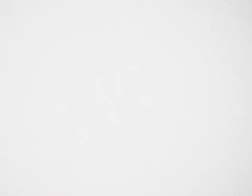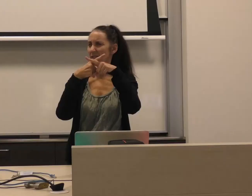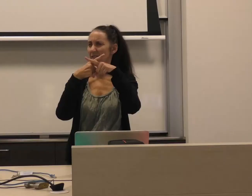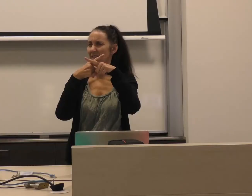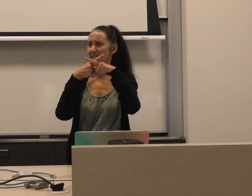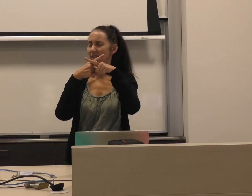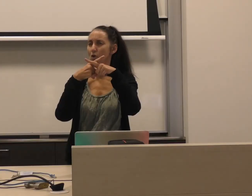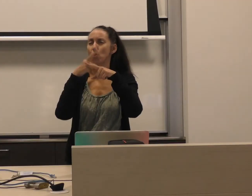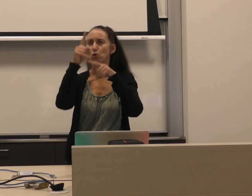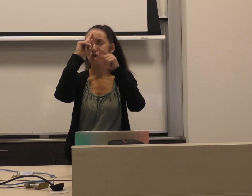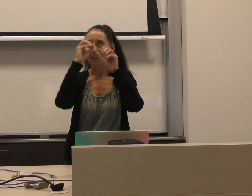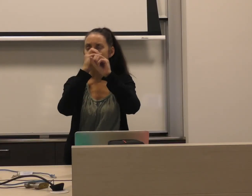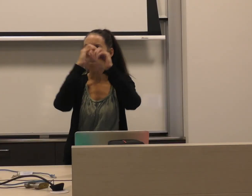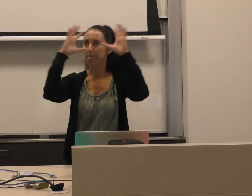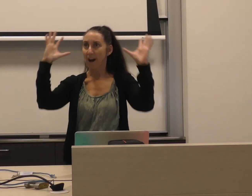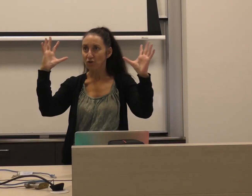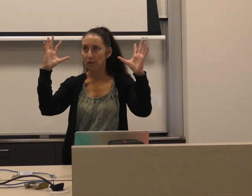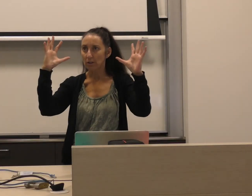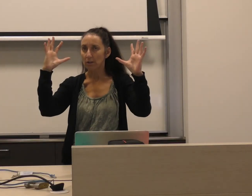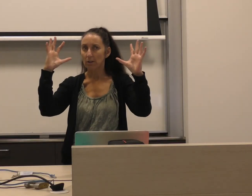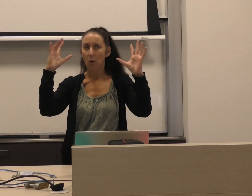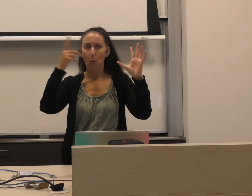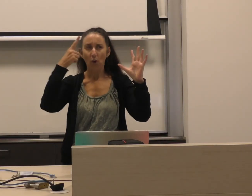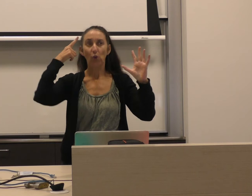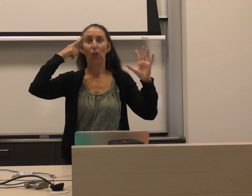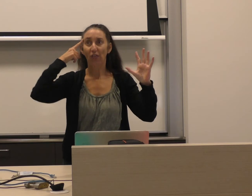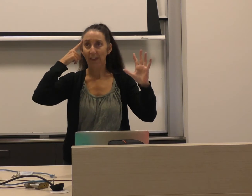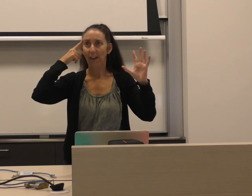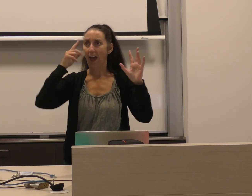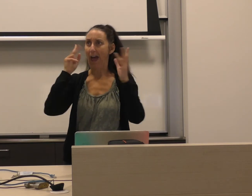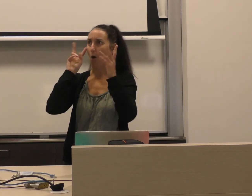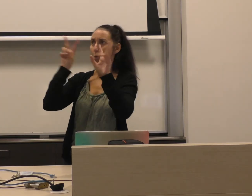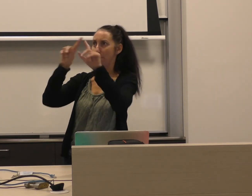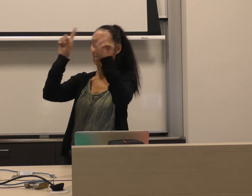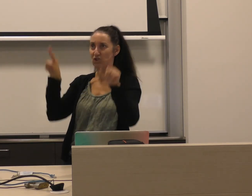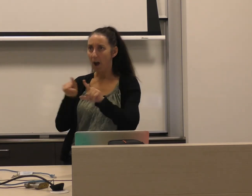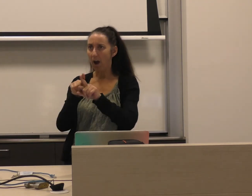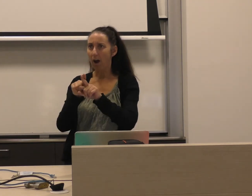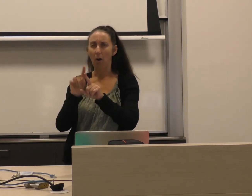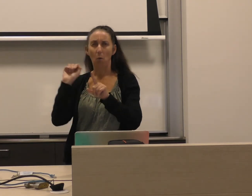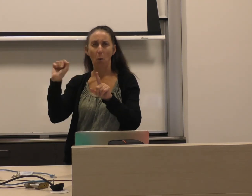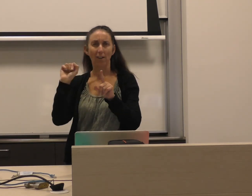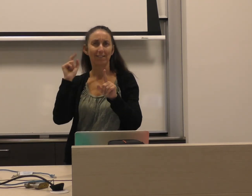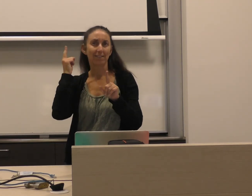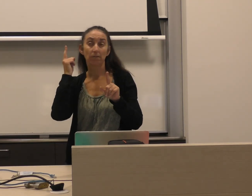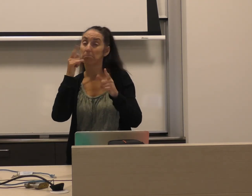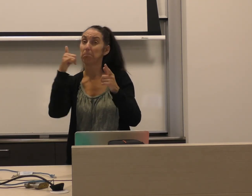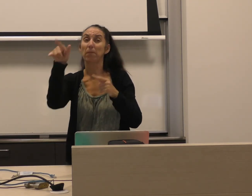Because it just wouldn't make the same meaning. So in order, the person that you're talking to would then have